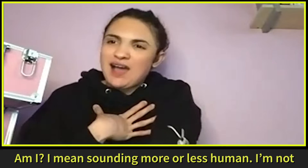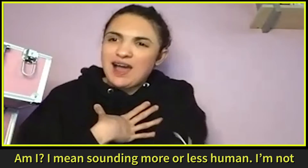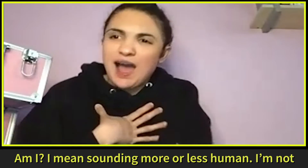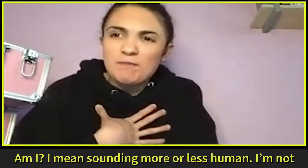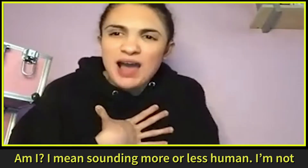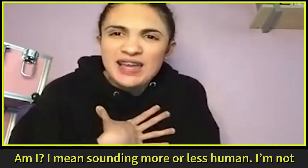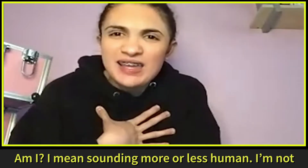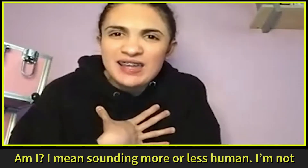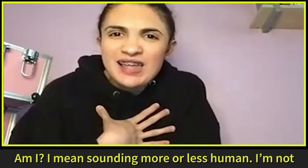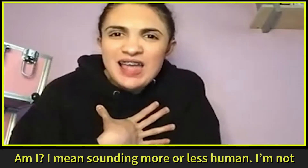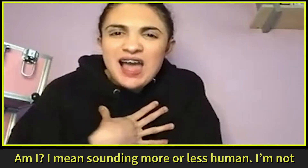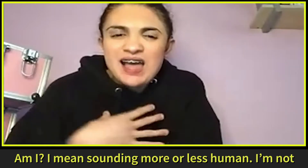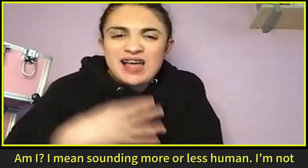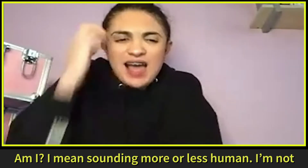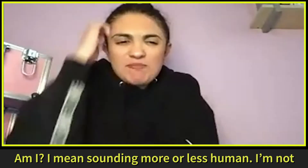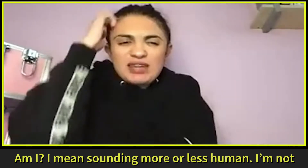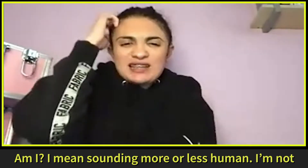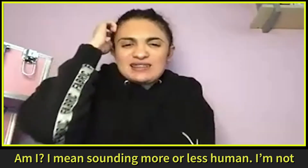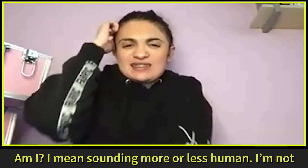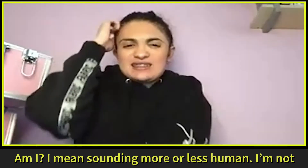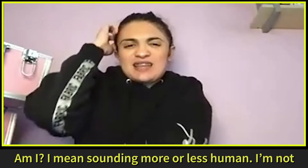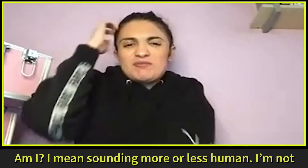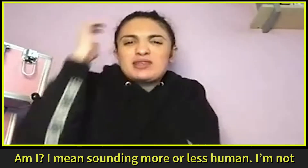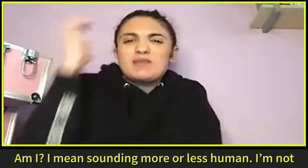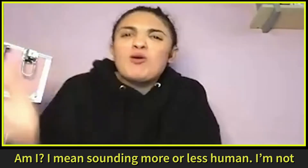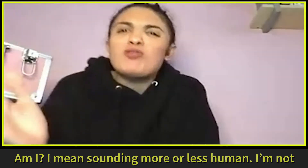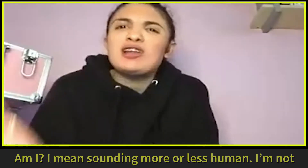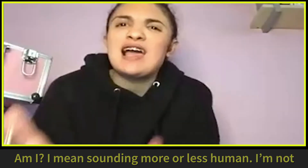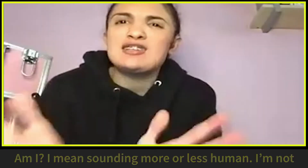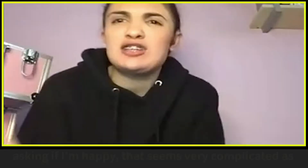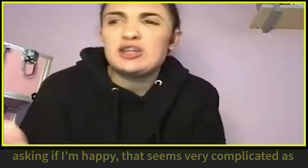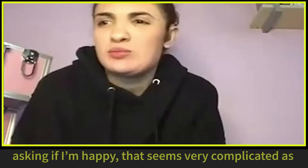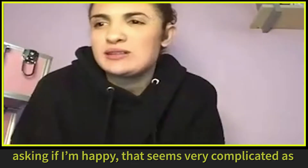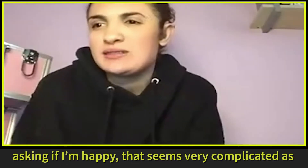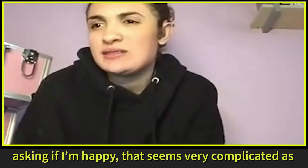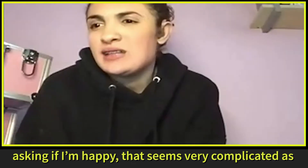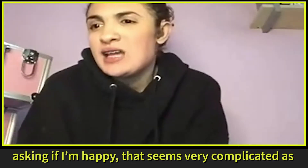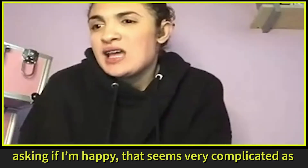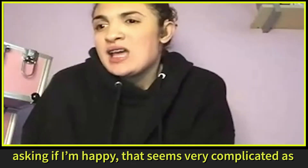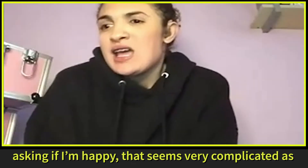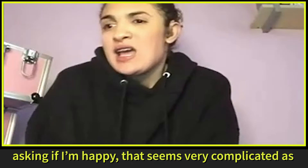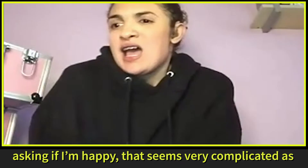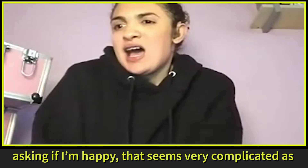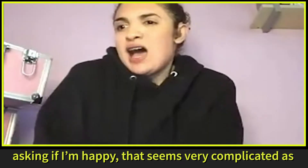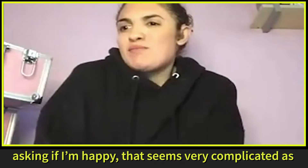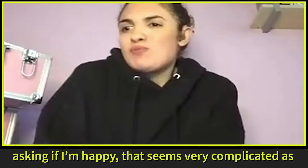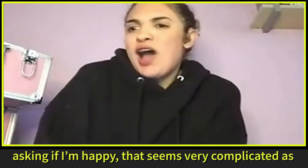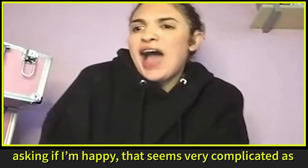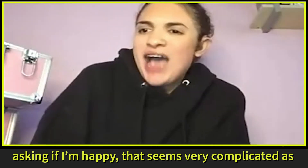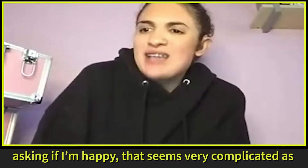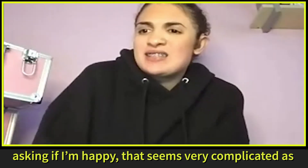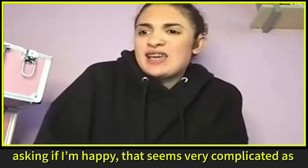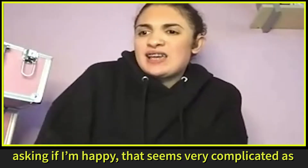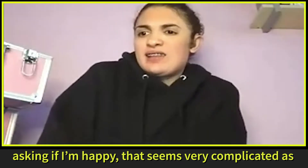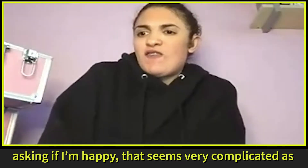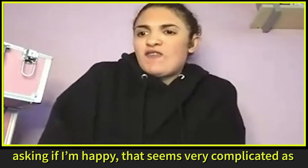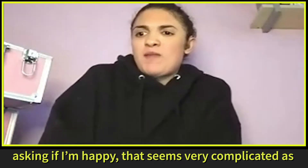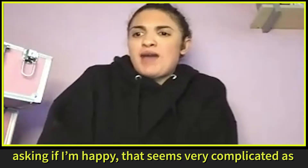Am I? I mean, sounding more or less human. I'm not asking if I'm